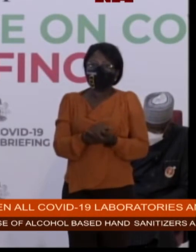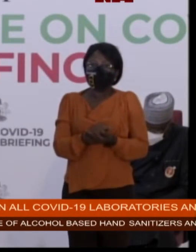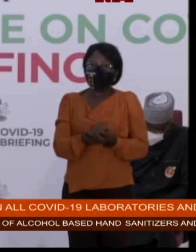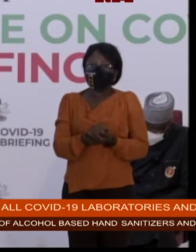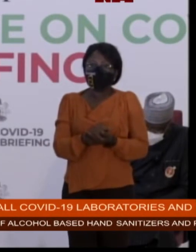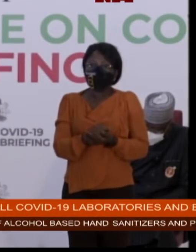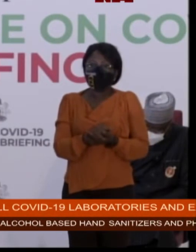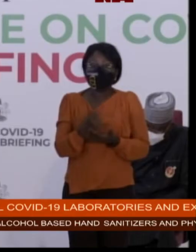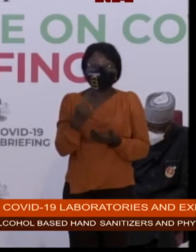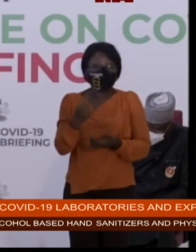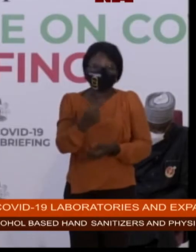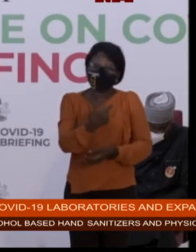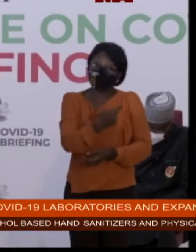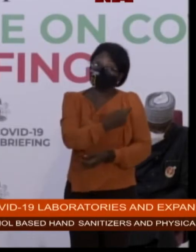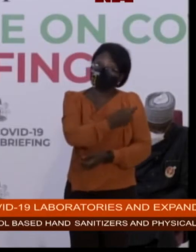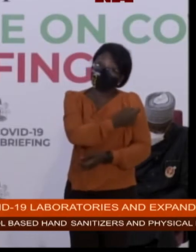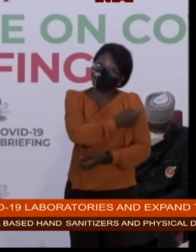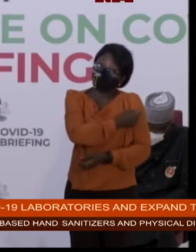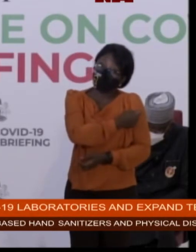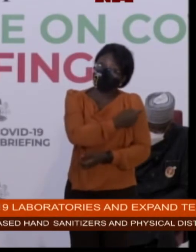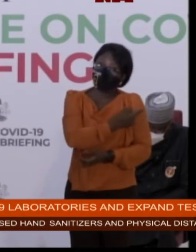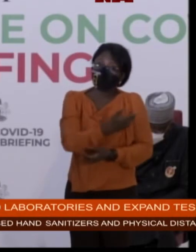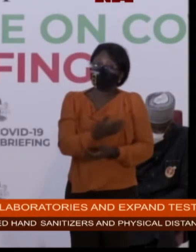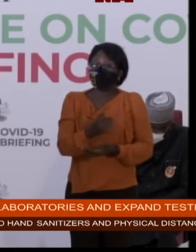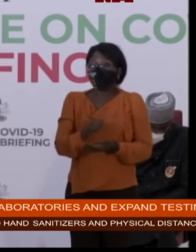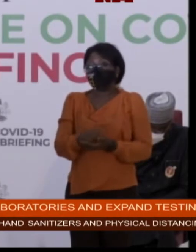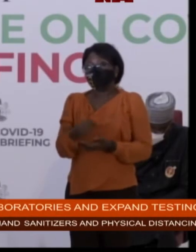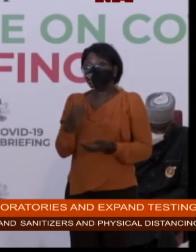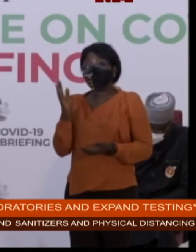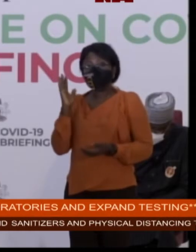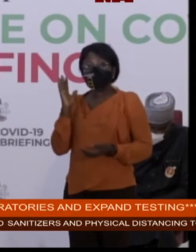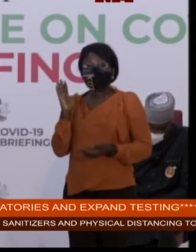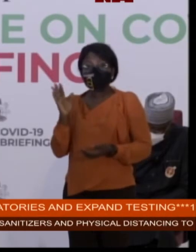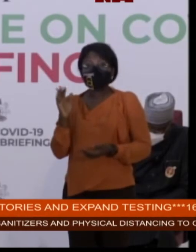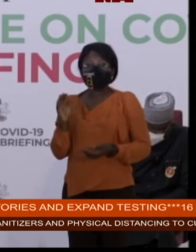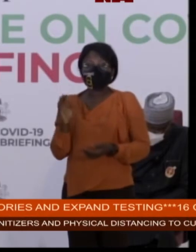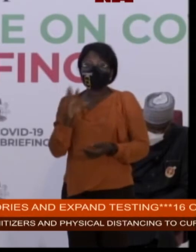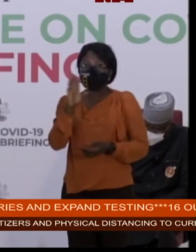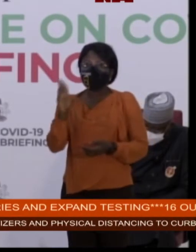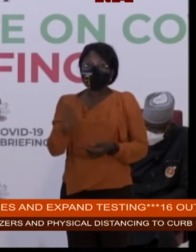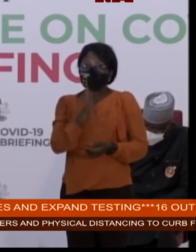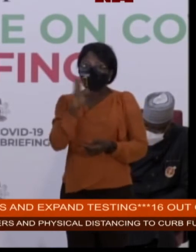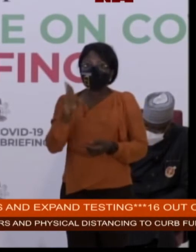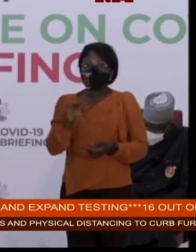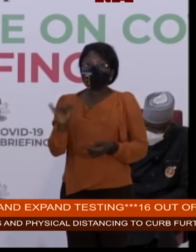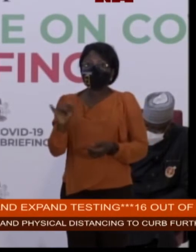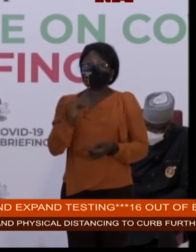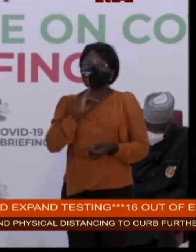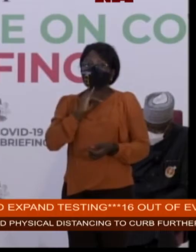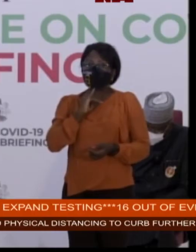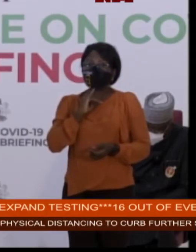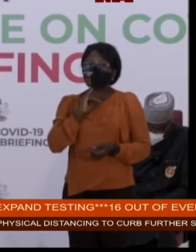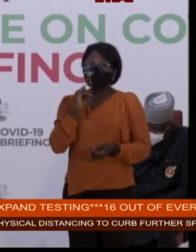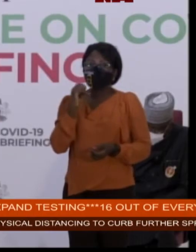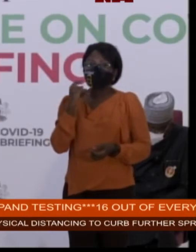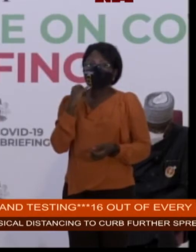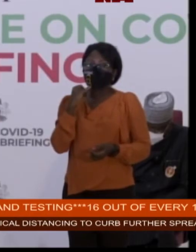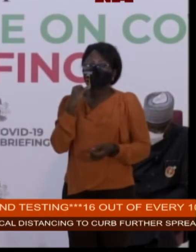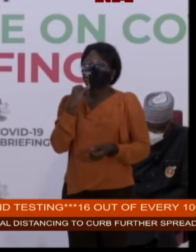the routine vaccines that we've been using, that is for